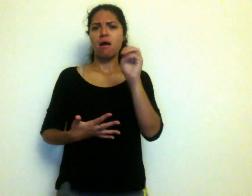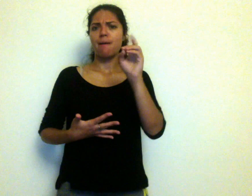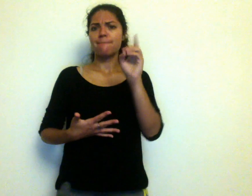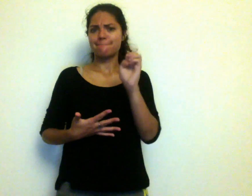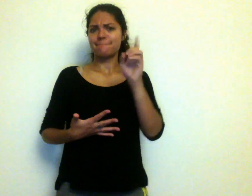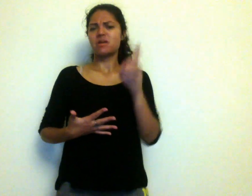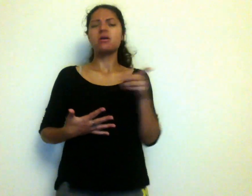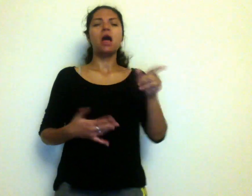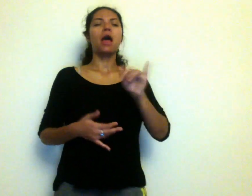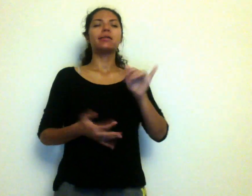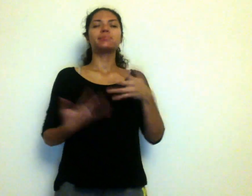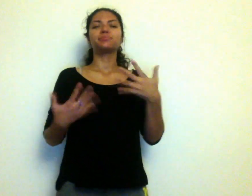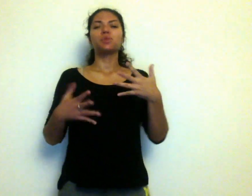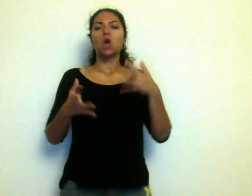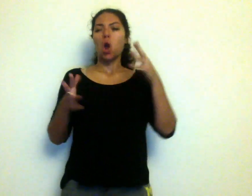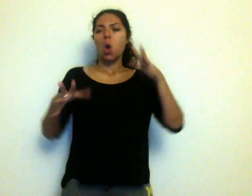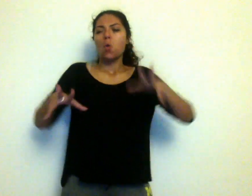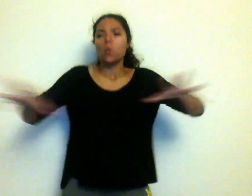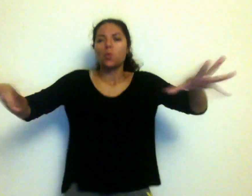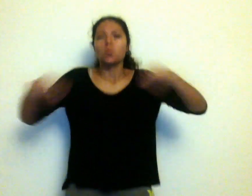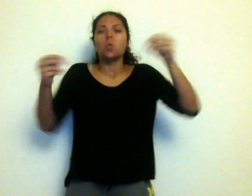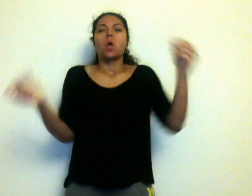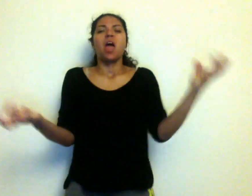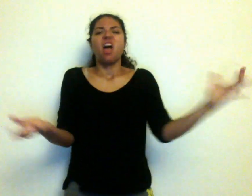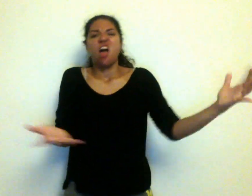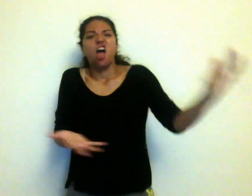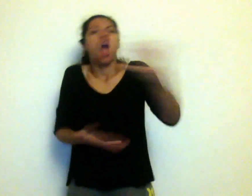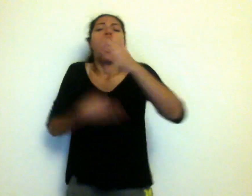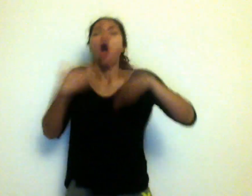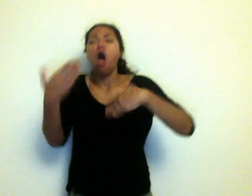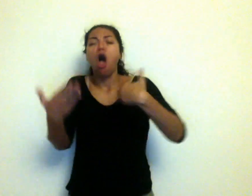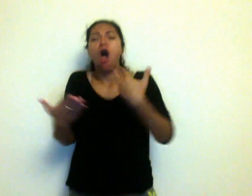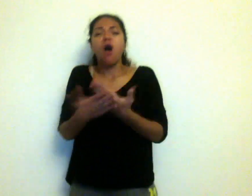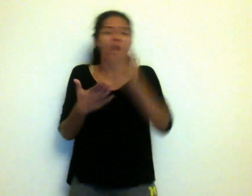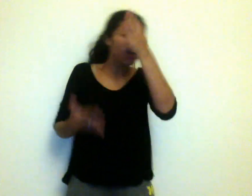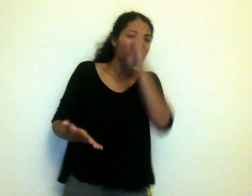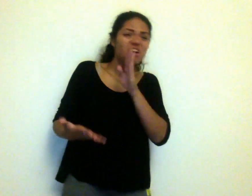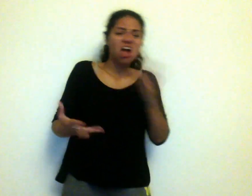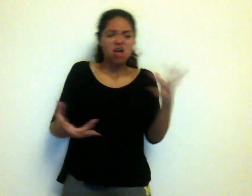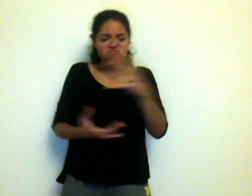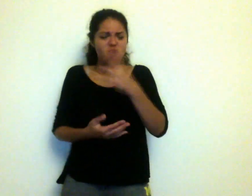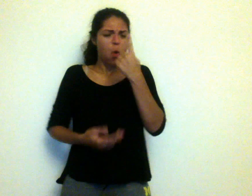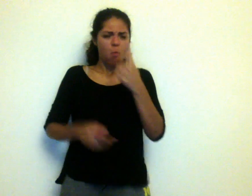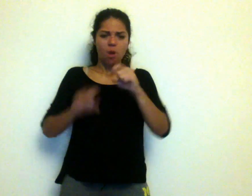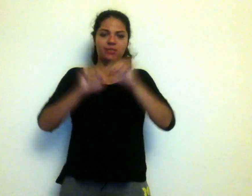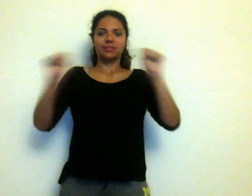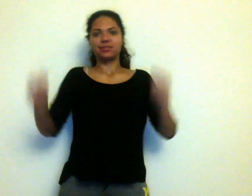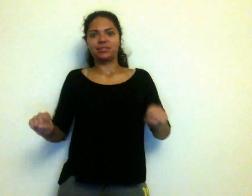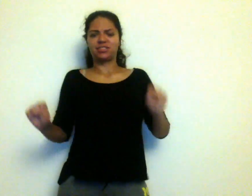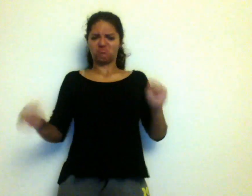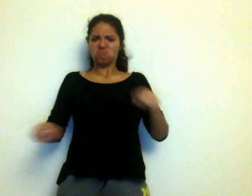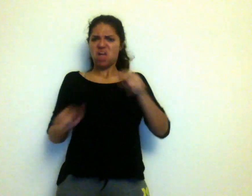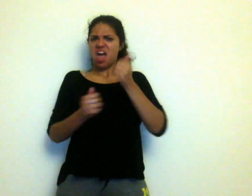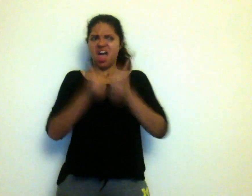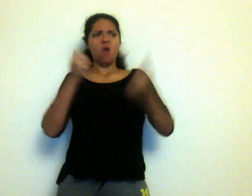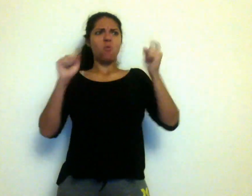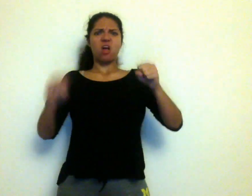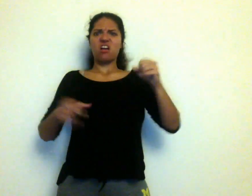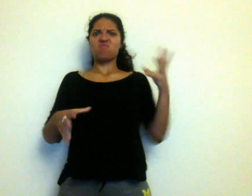vacuum cleaner type thing, bring them all into this one system. But none of that is what he used here. What did